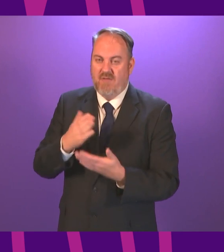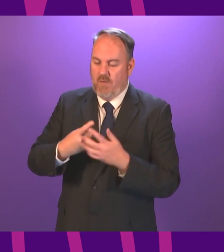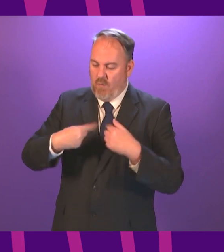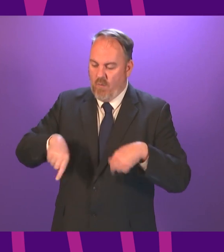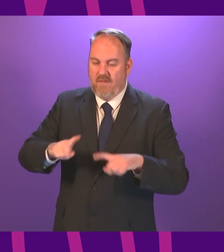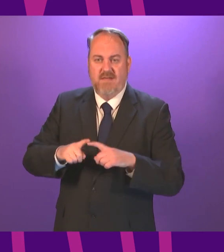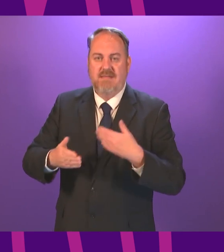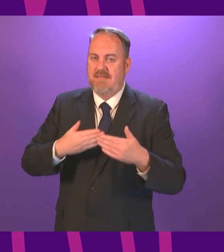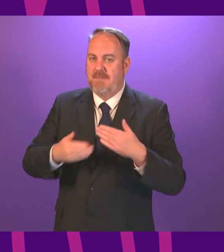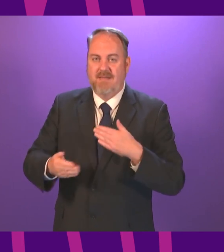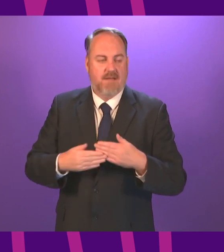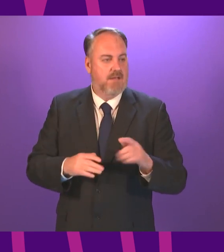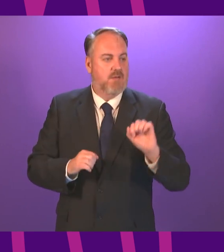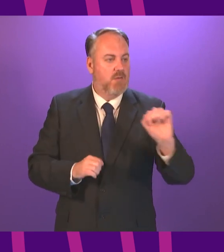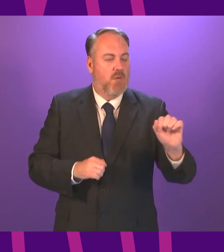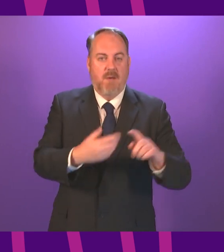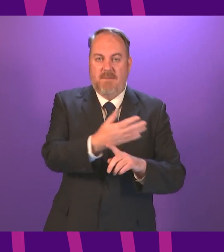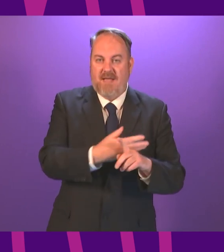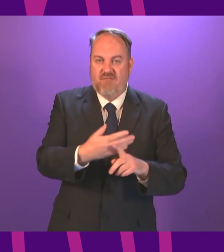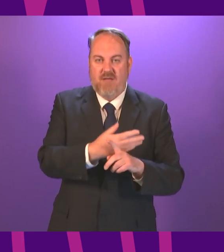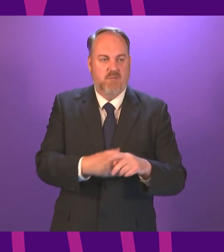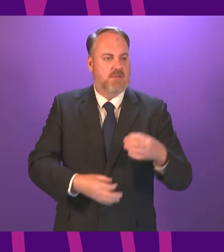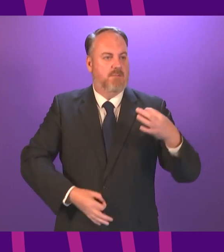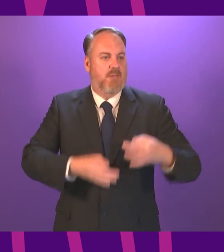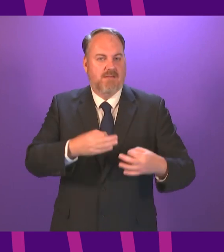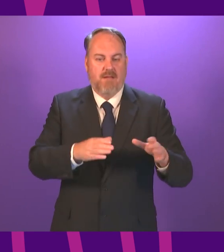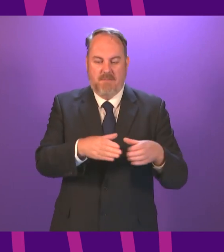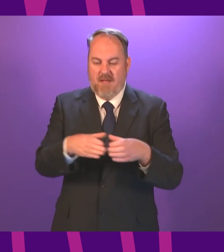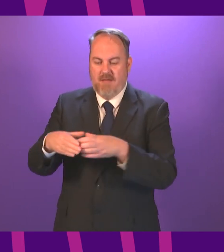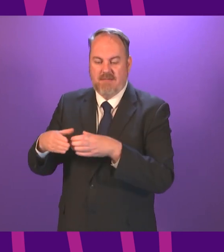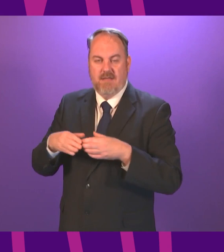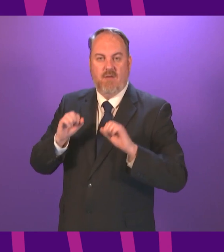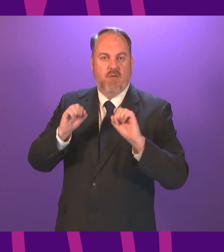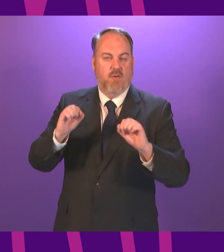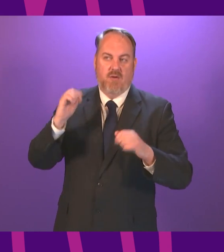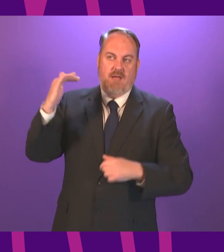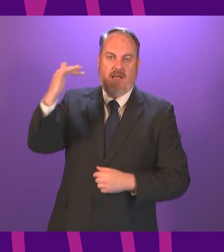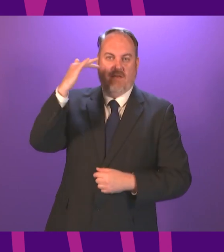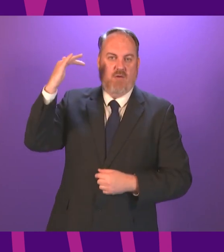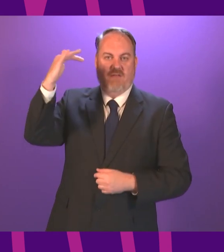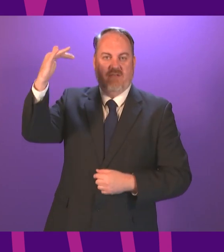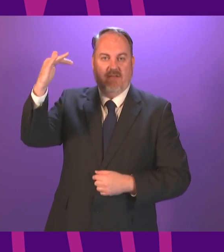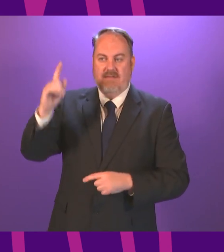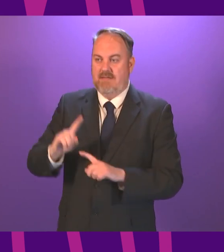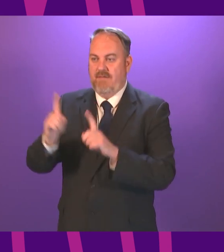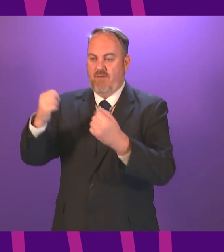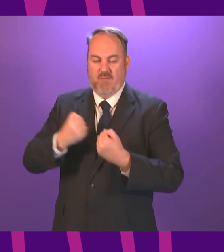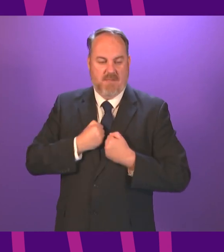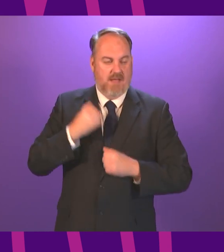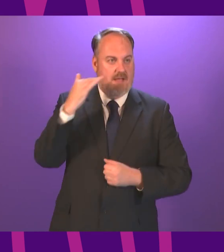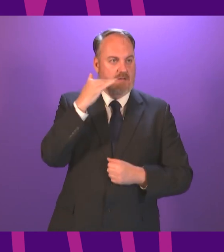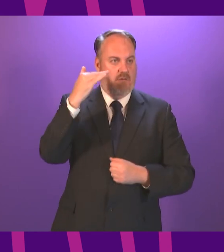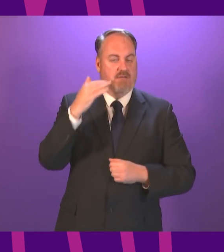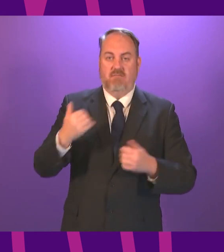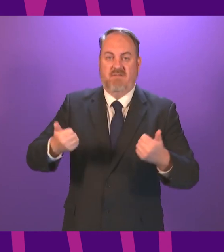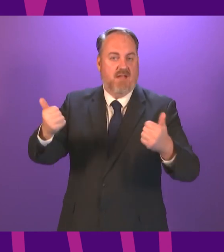us regardless of party colours and stripes tribalism or any other issues of ideology that separate us or divide us that ultimately on